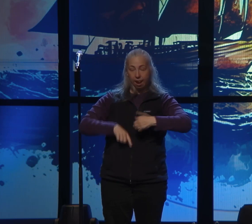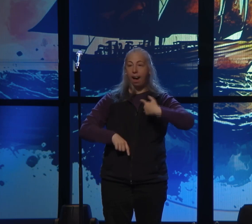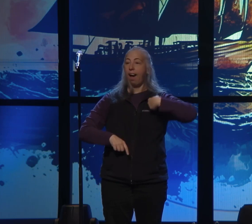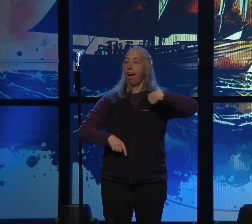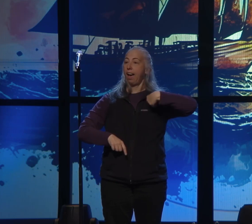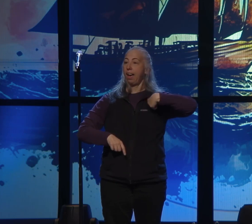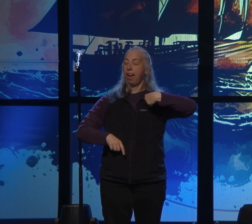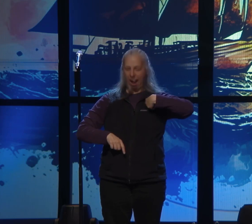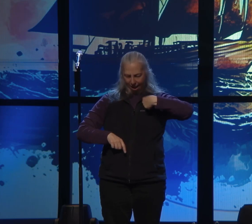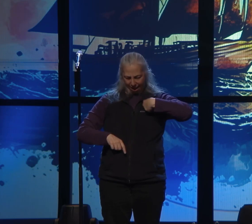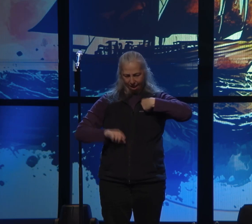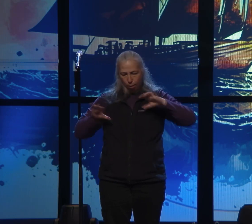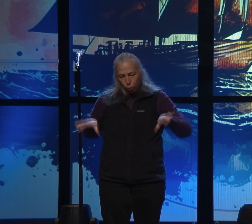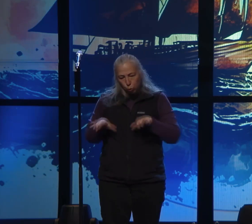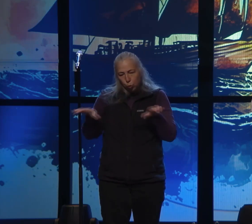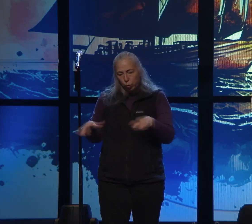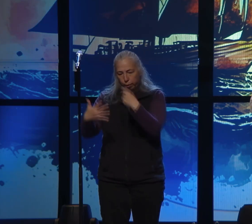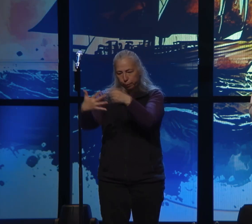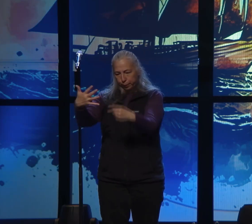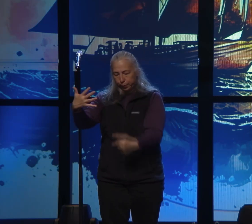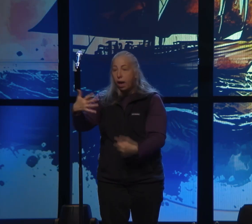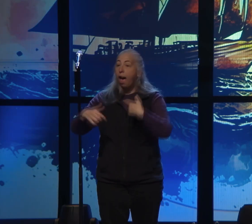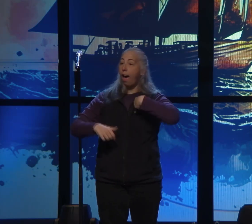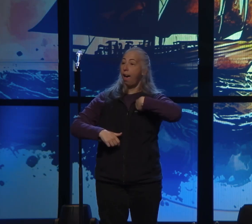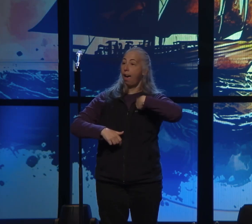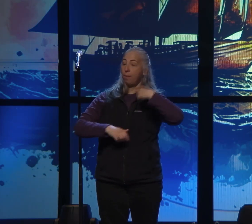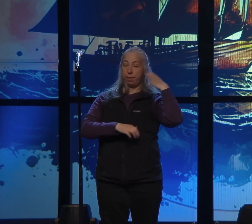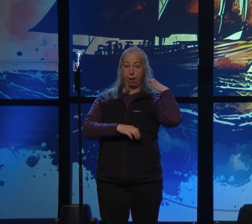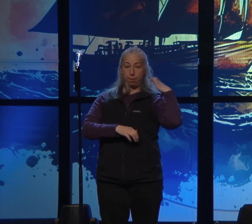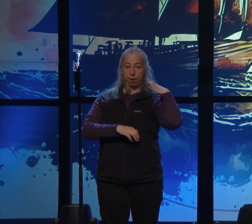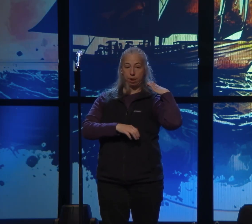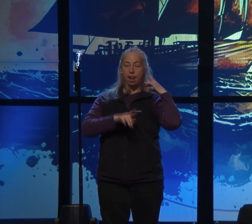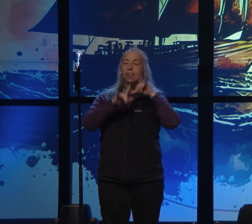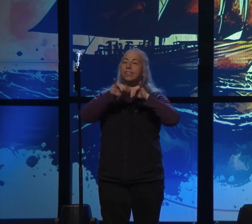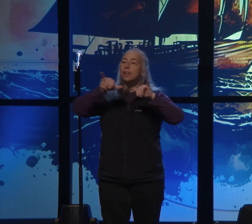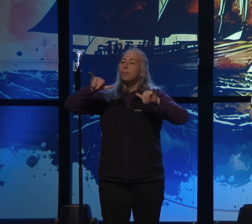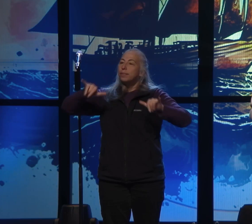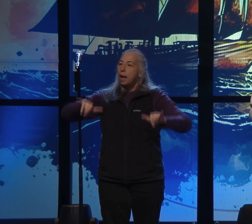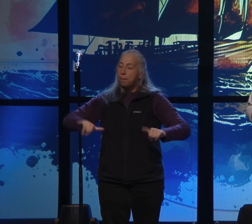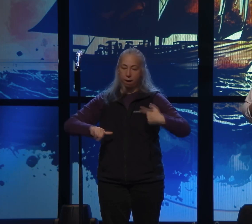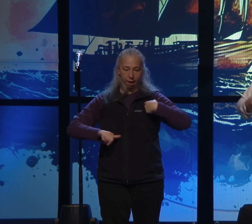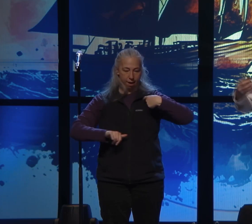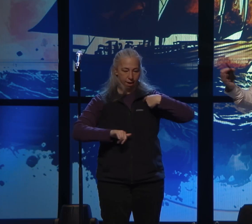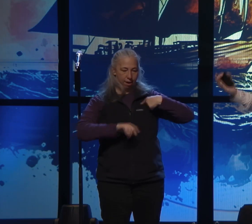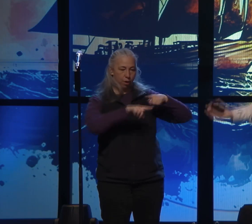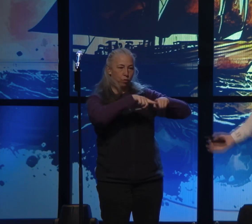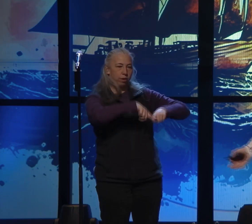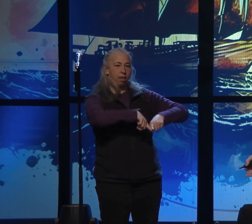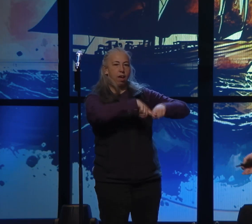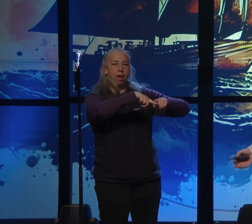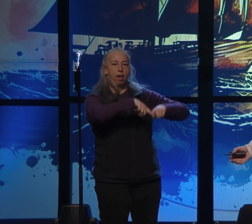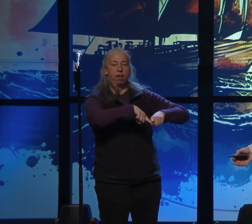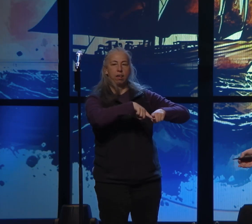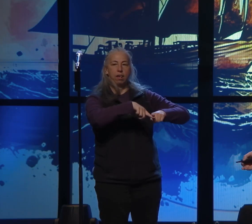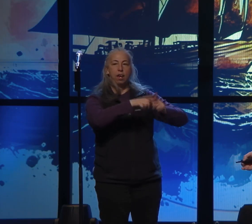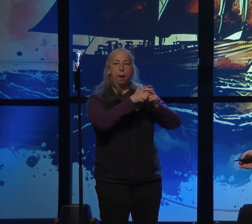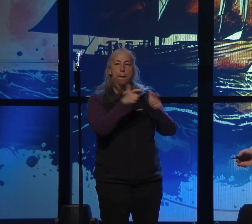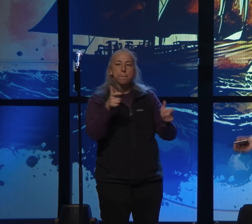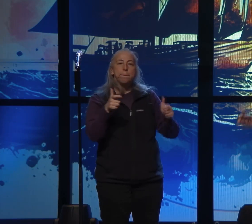but I understand that I'm also the captain, but I also understand that I rely on something greater than